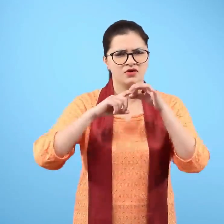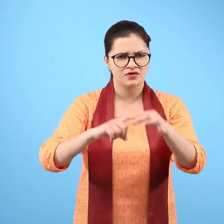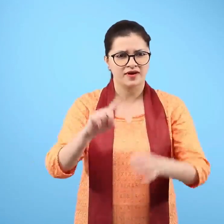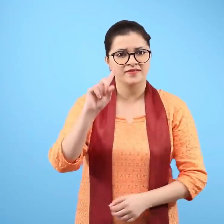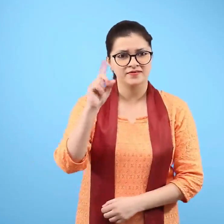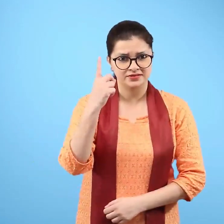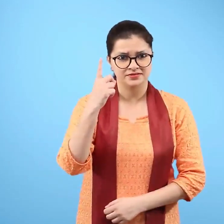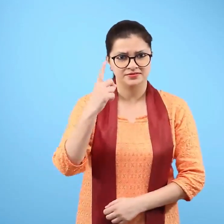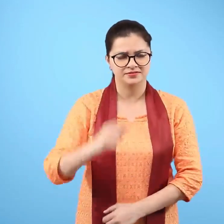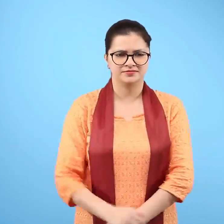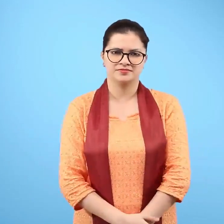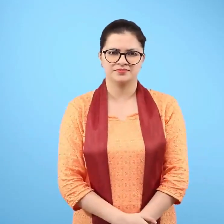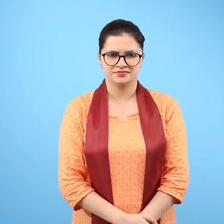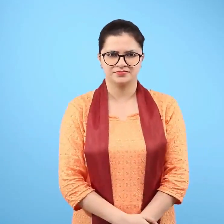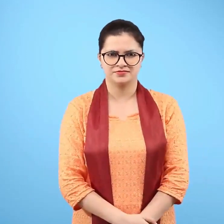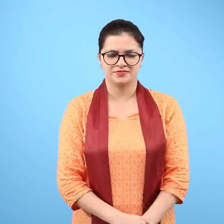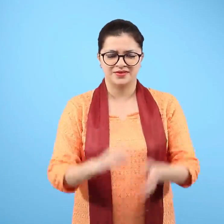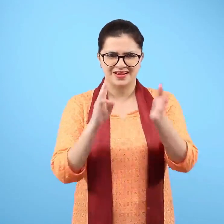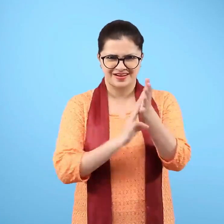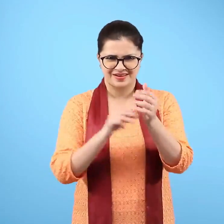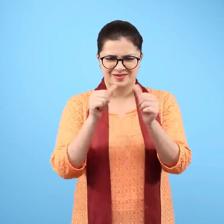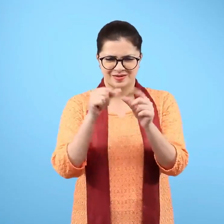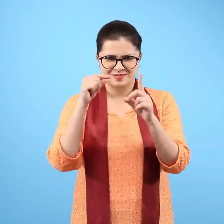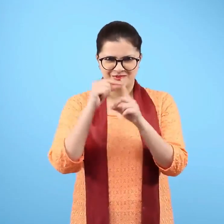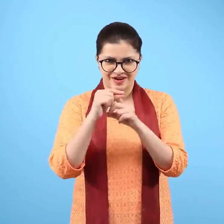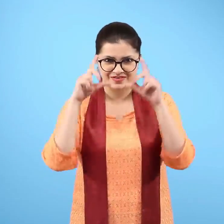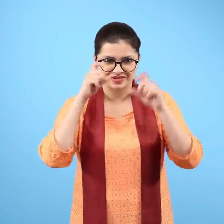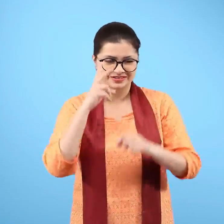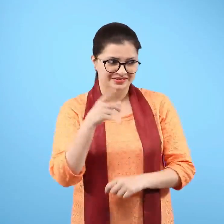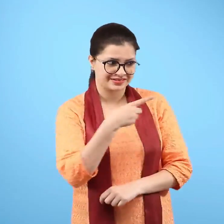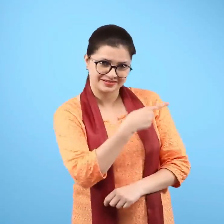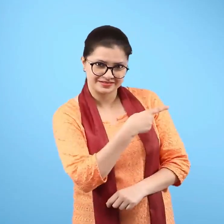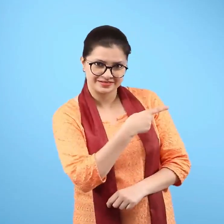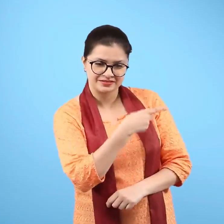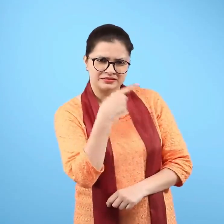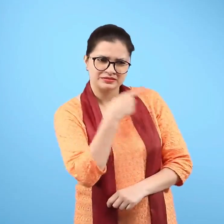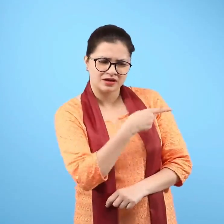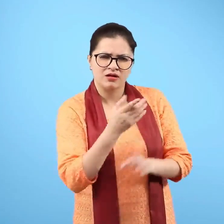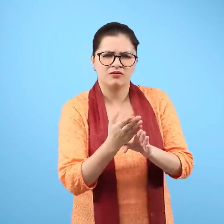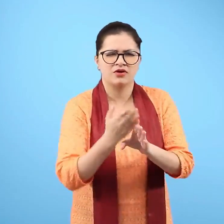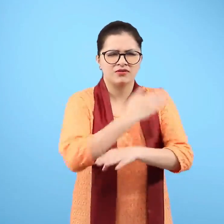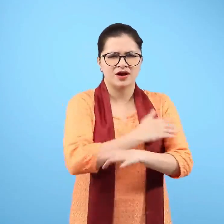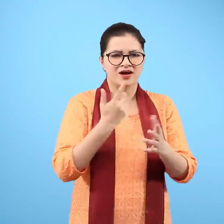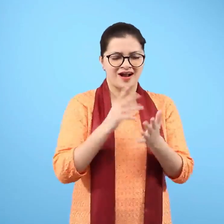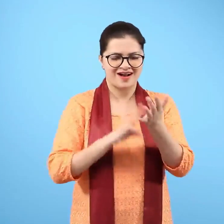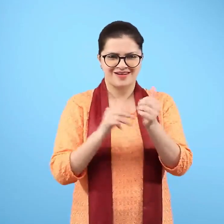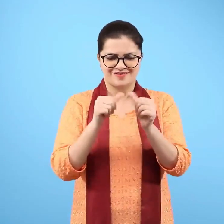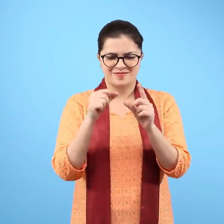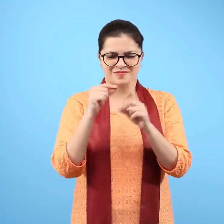Question 1. Can you observe and tell which part of the route map it is?